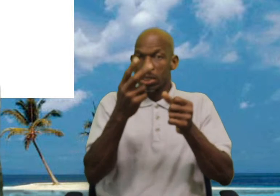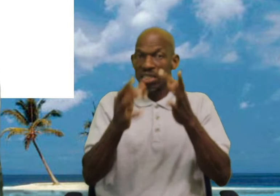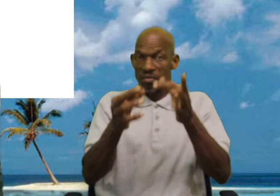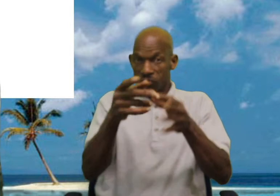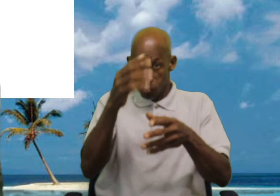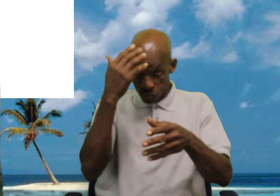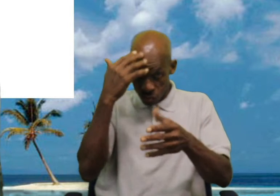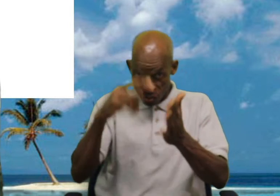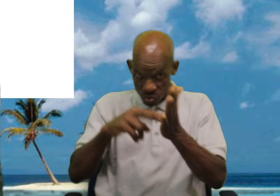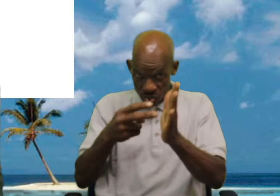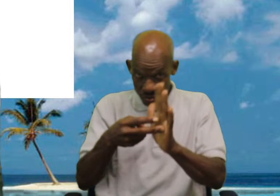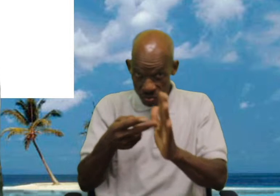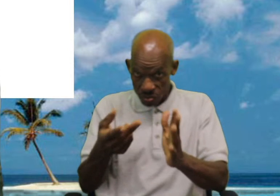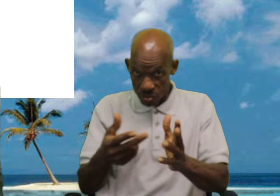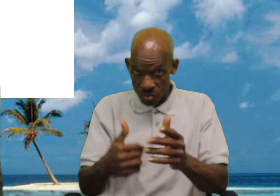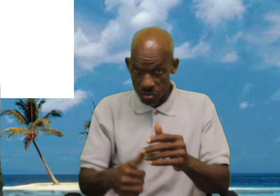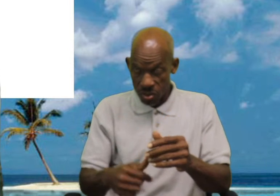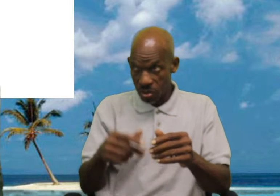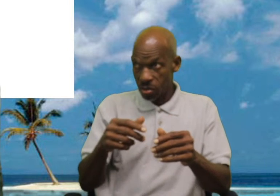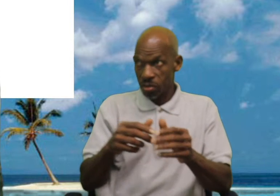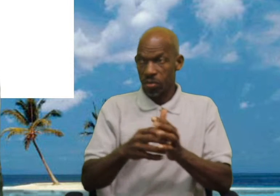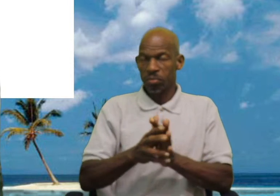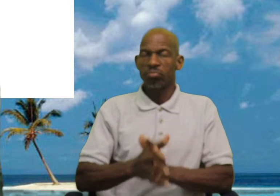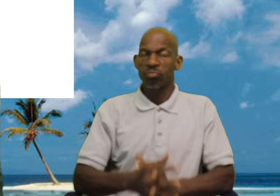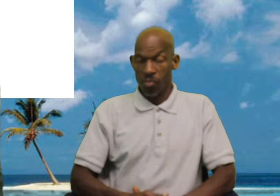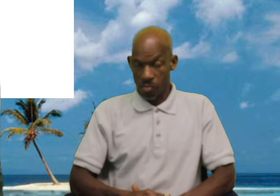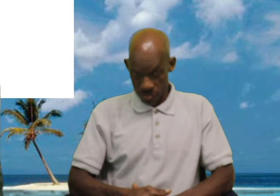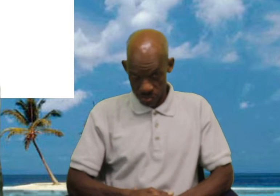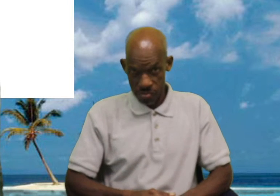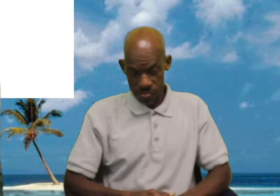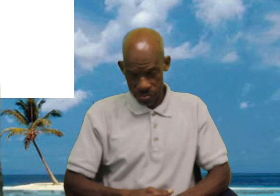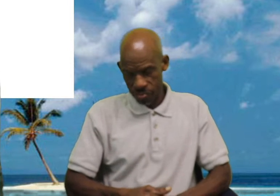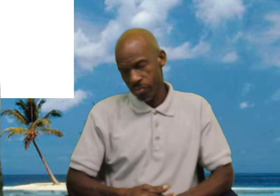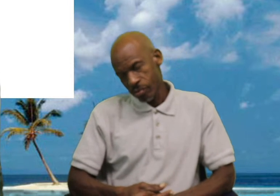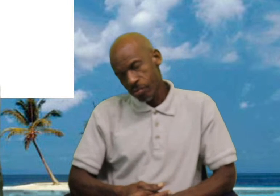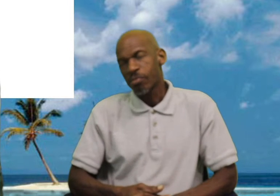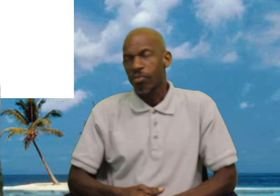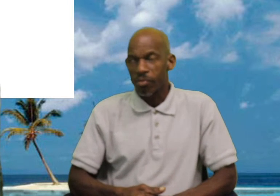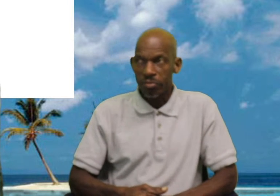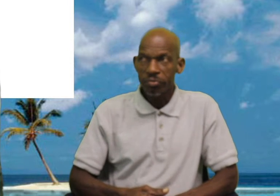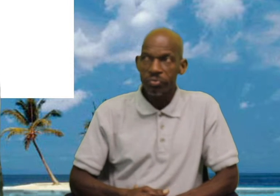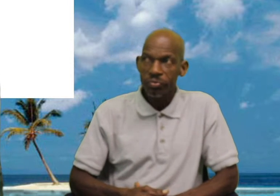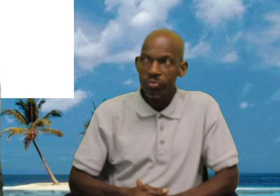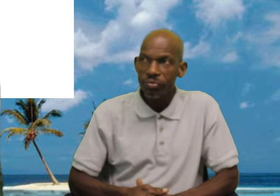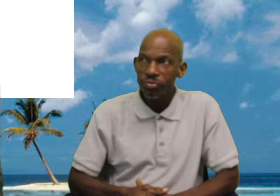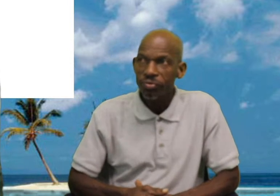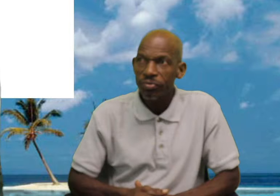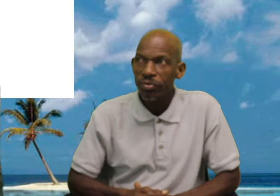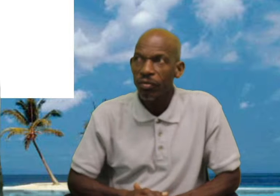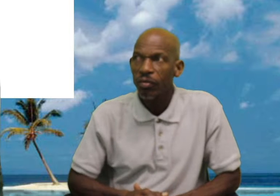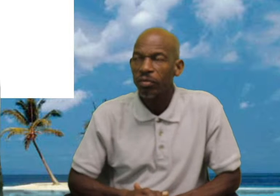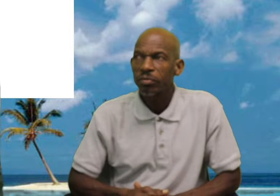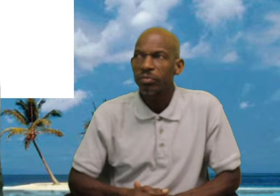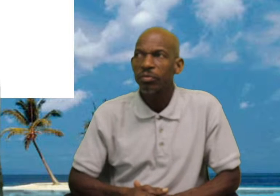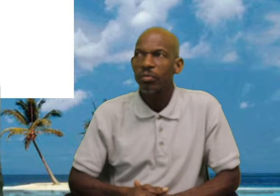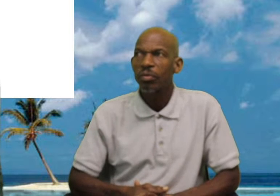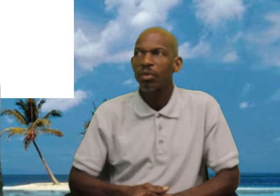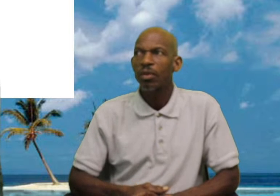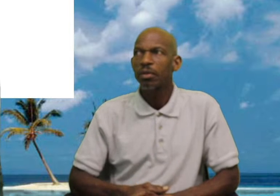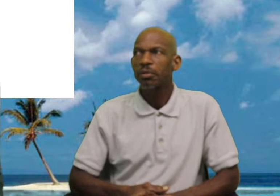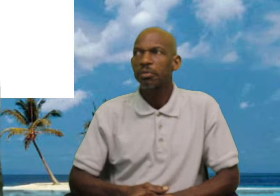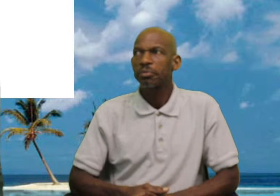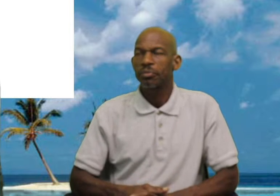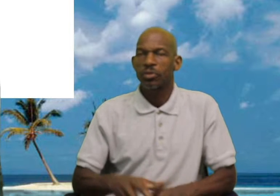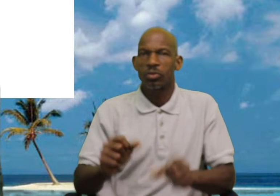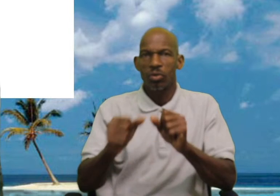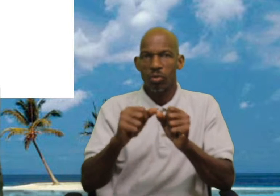So we're looking at the meanings under the meaning. So we're going to draw some pictures to show the meaning of